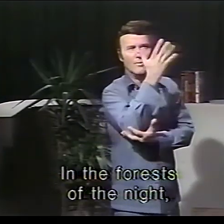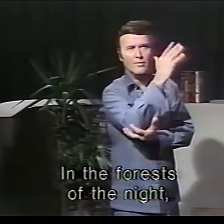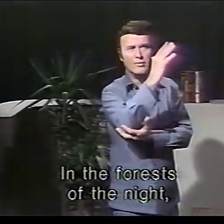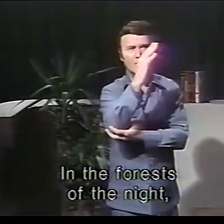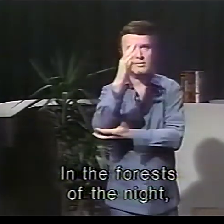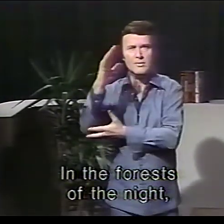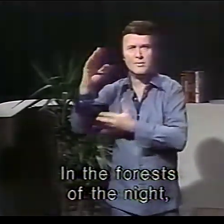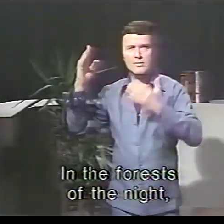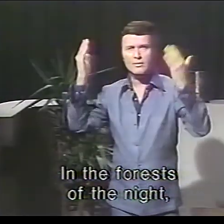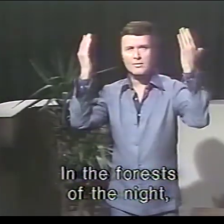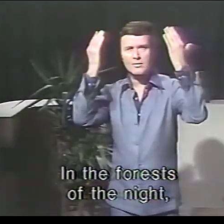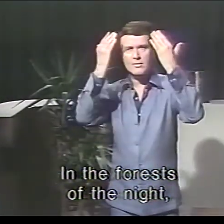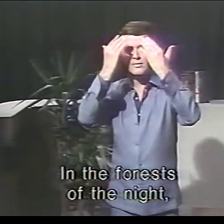in the forest of the night.